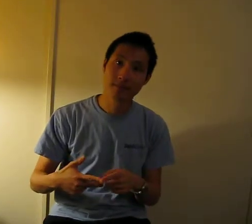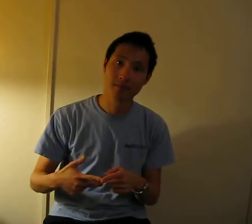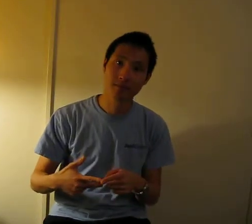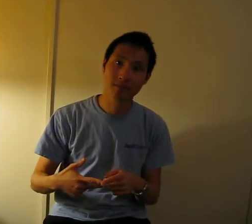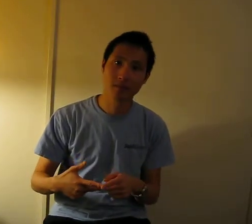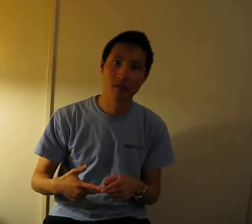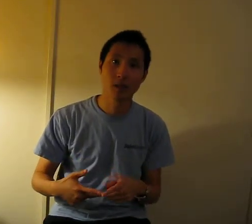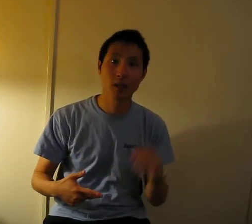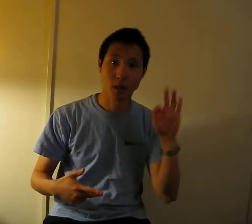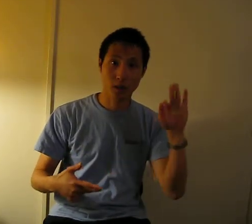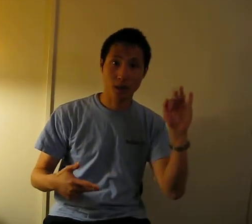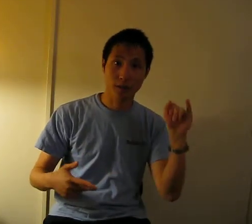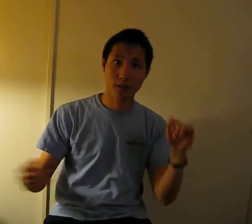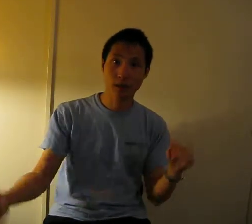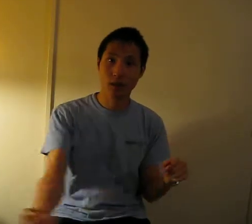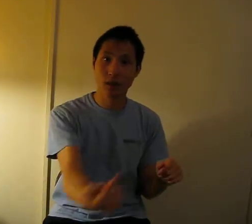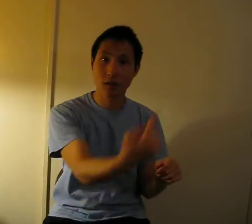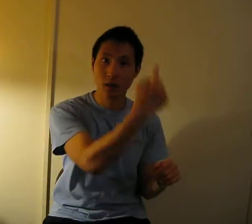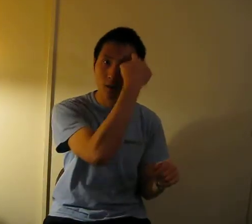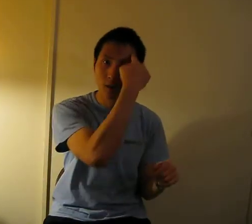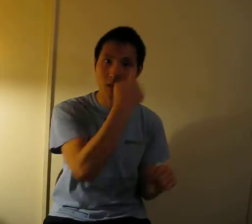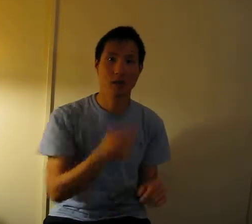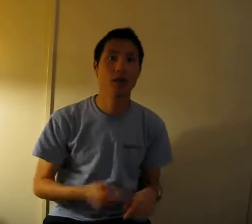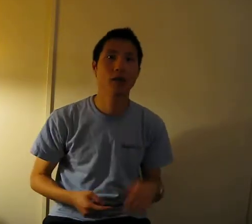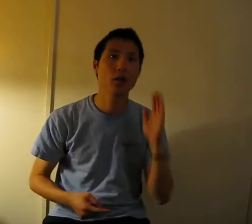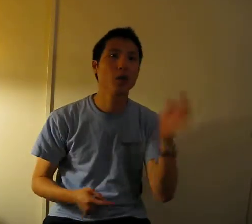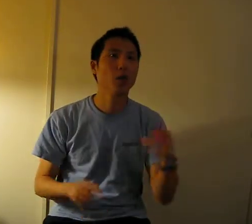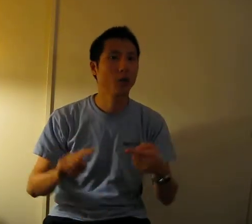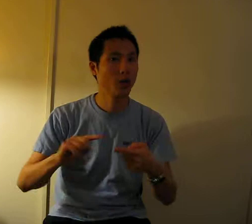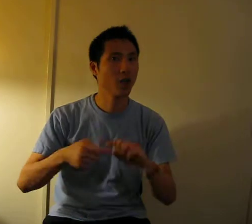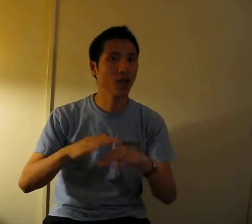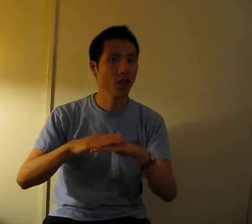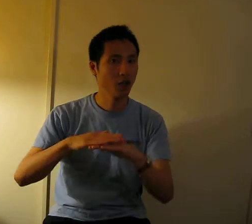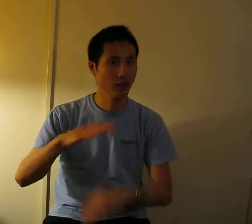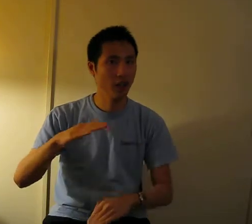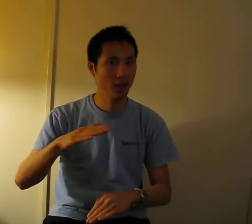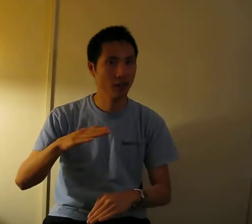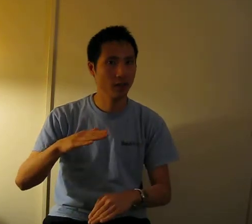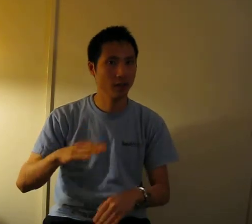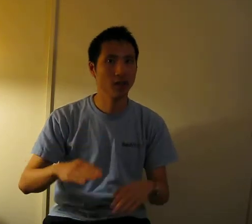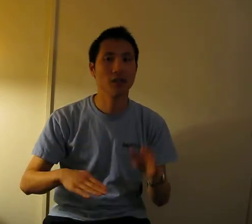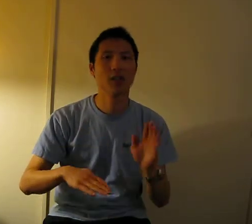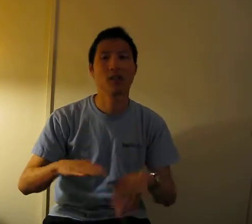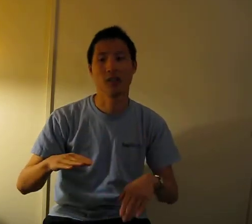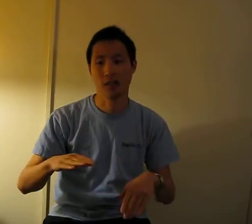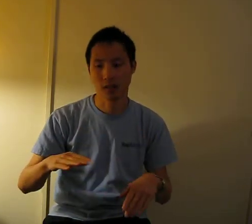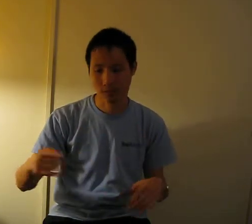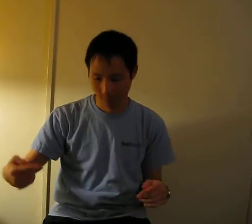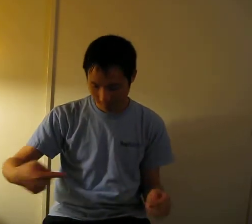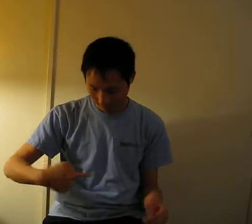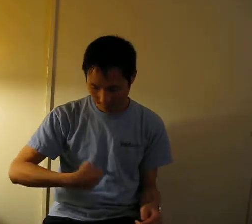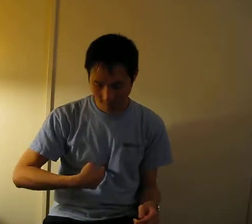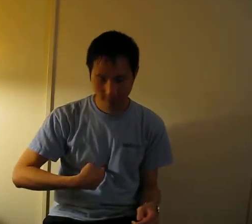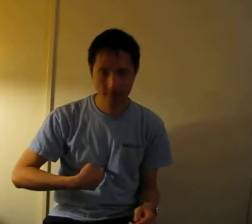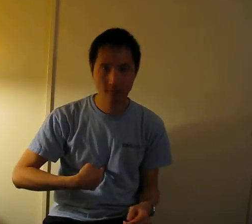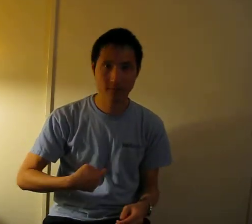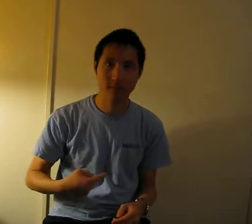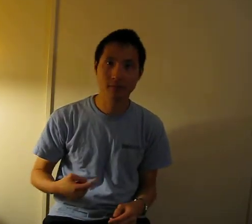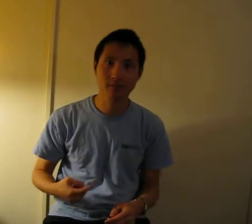Now, second reason. If you get stung in the head, it's going to hurt less compared to if you get stung in